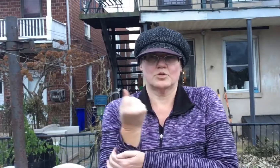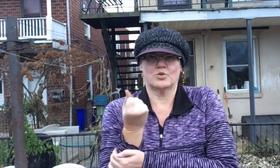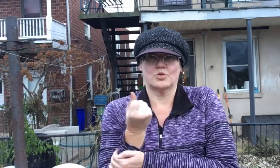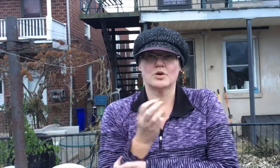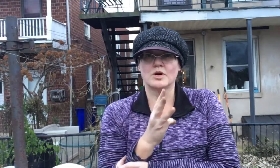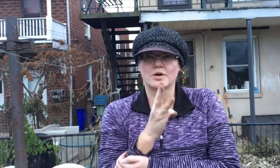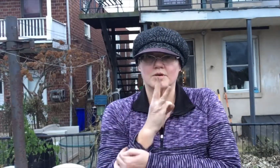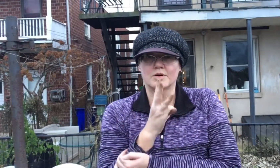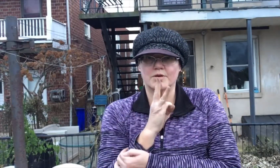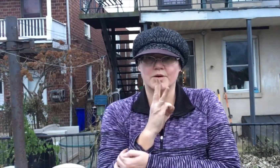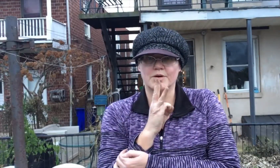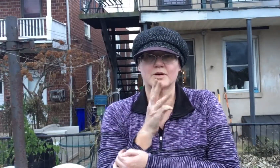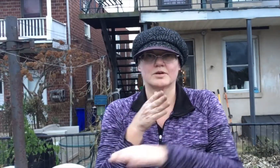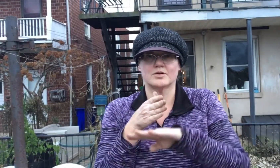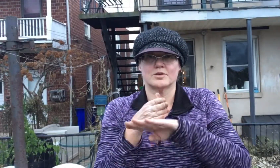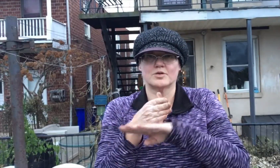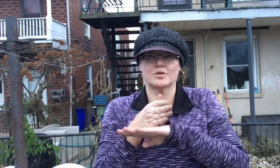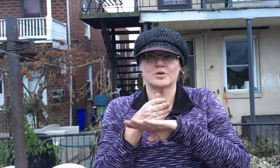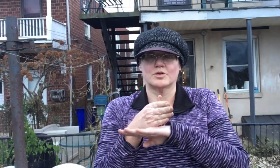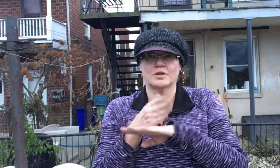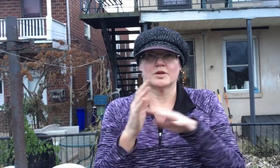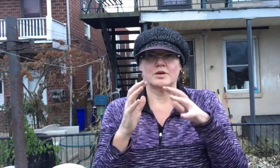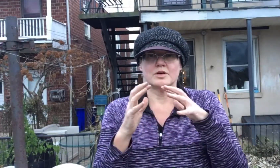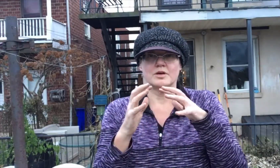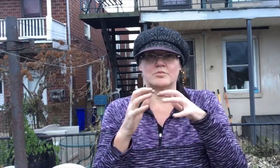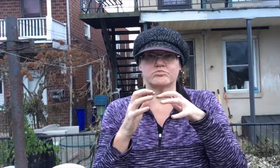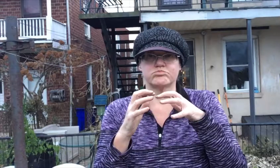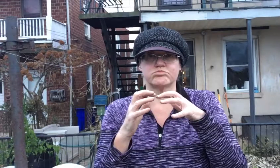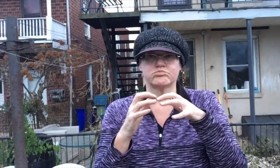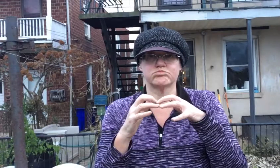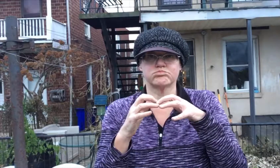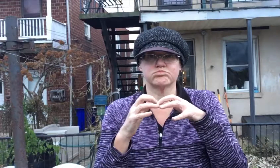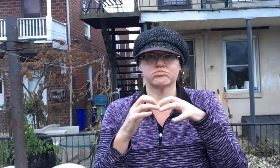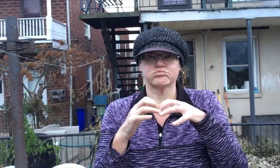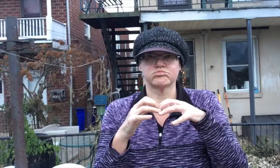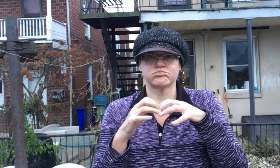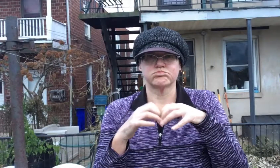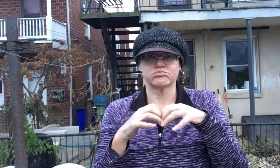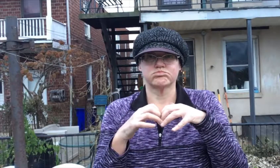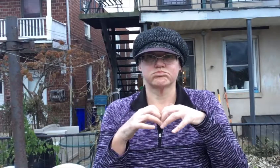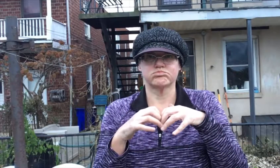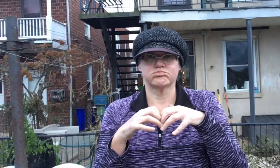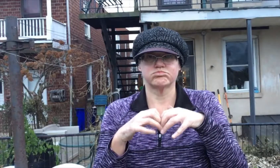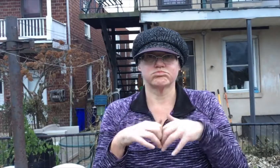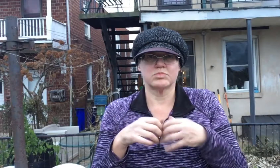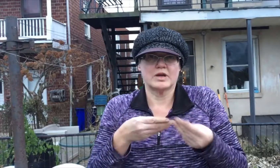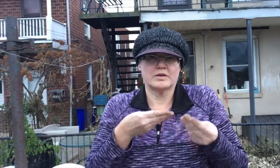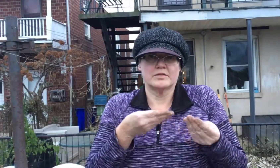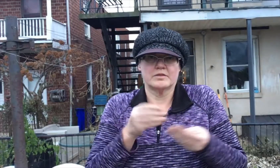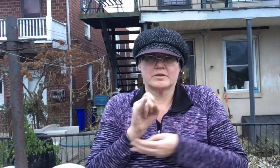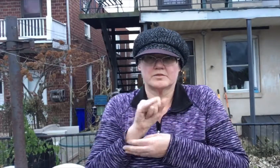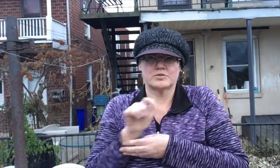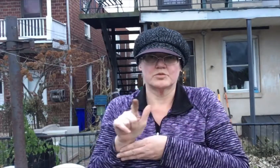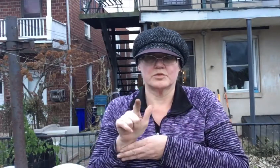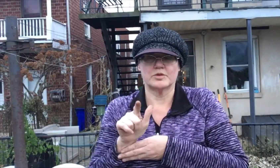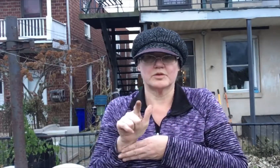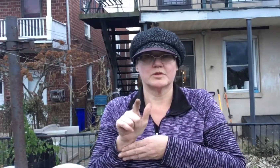Well, they help retain water. The wood slowly breaks down and it feeds the